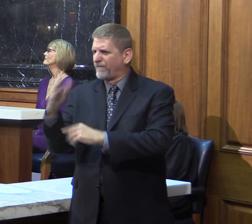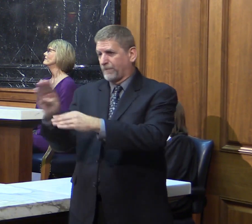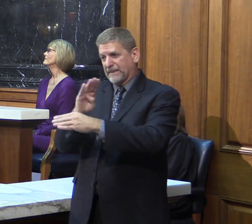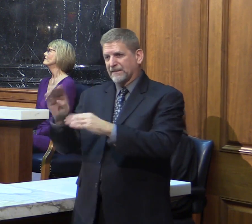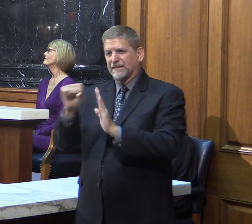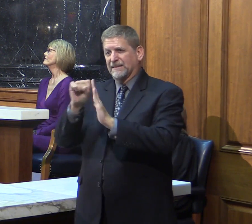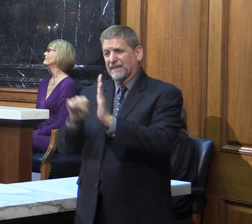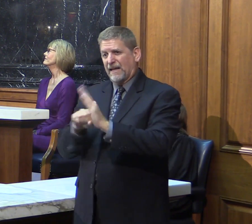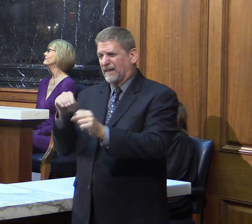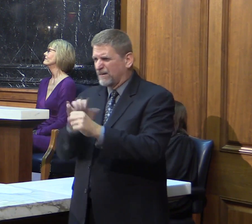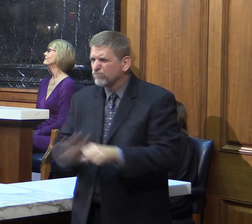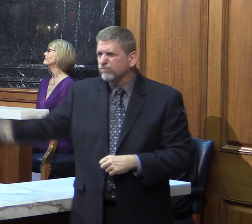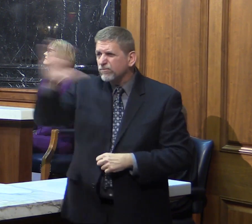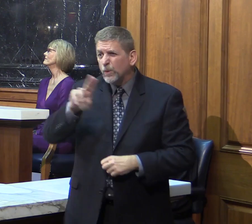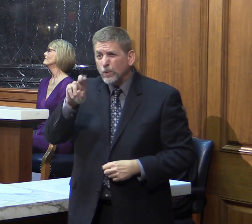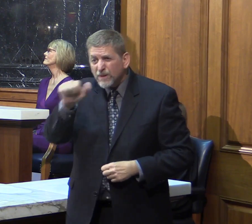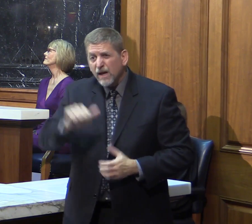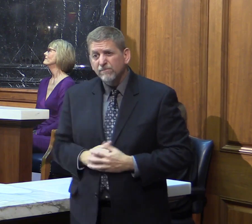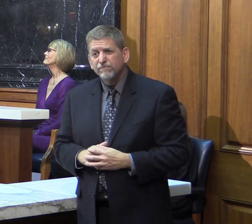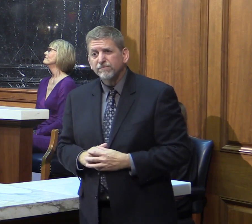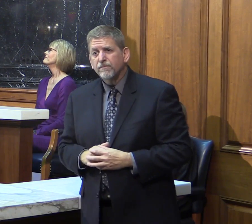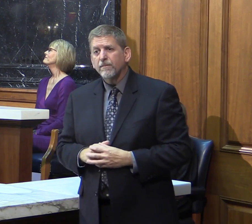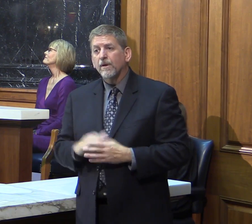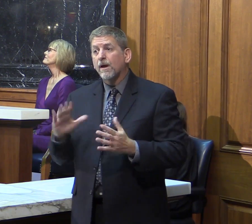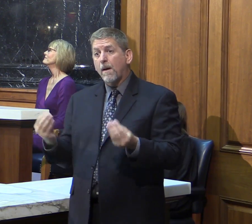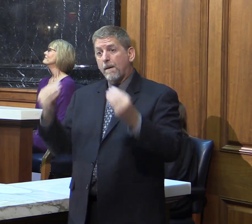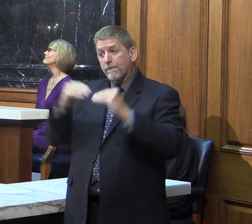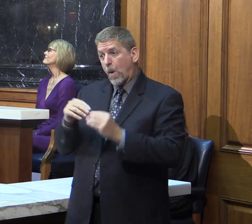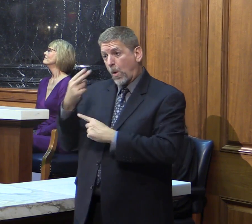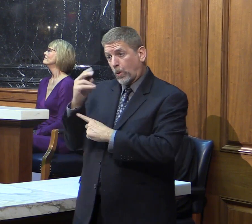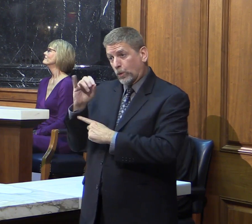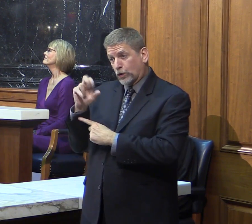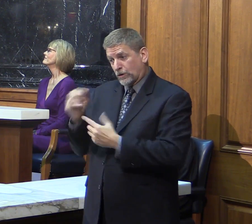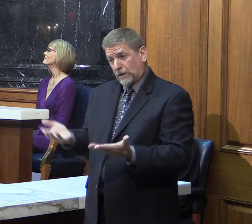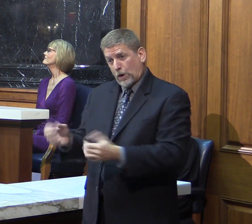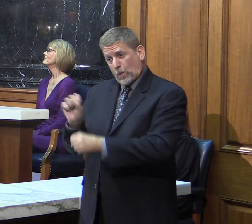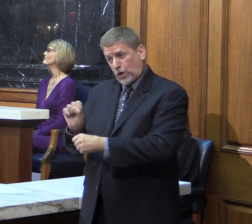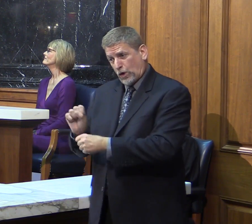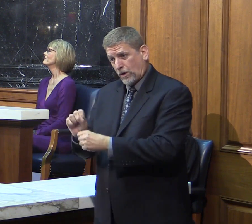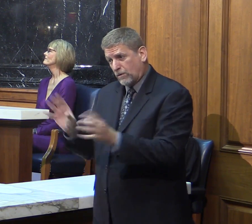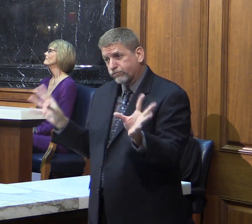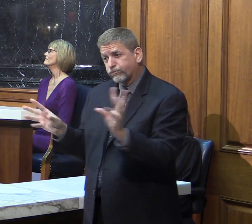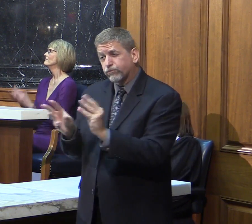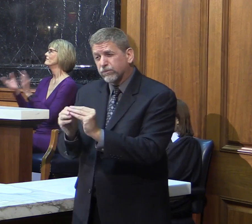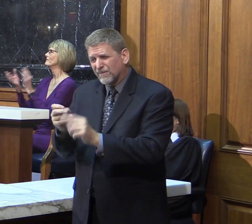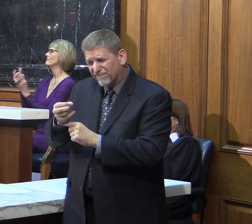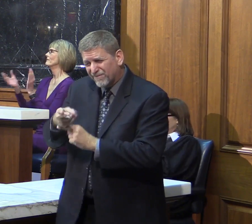country. And there are more Hoosiers working today than at any other time in our